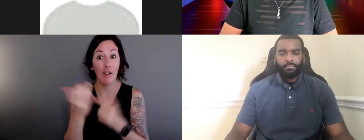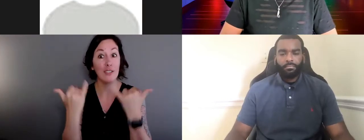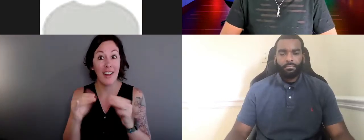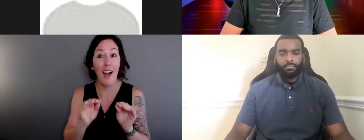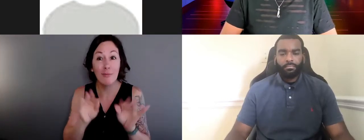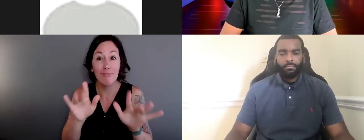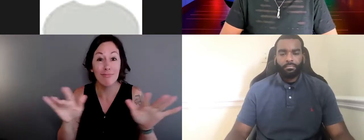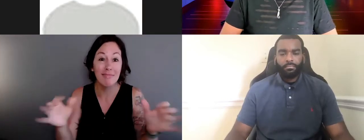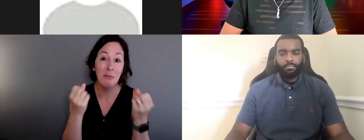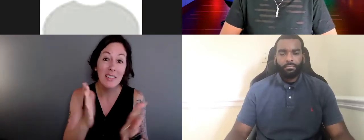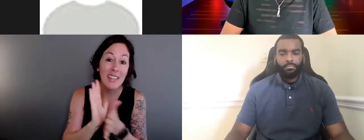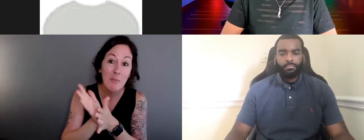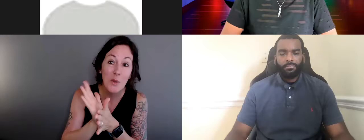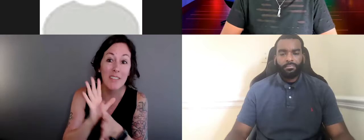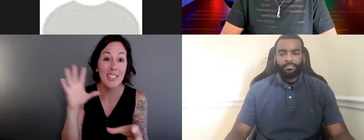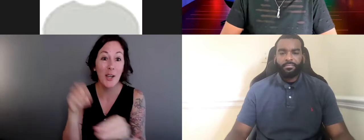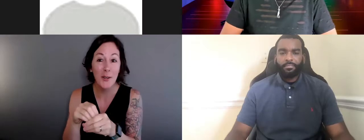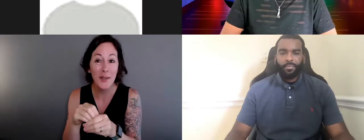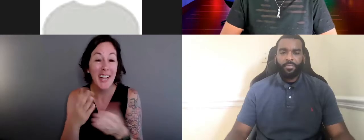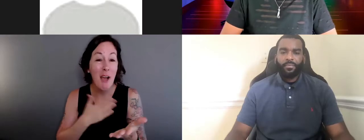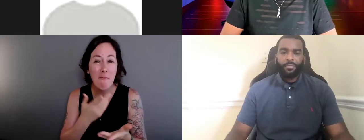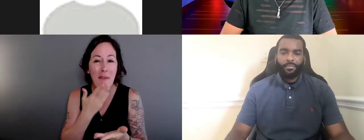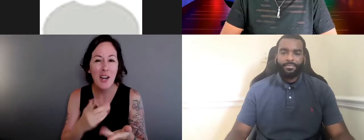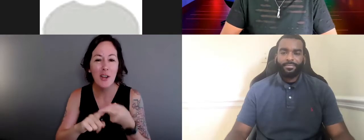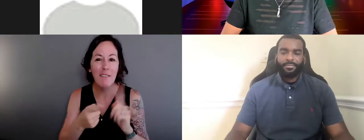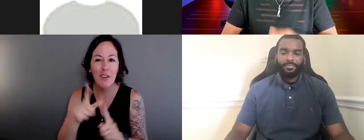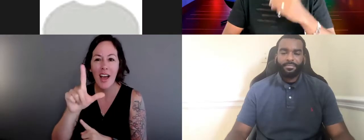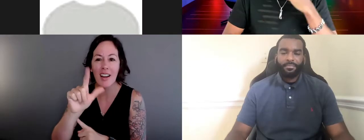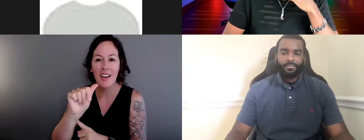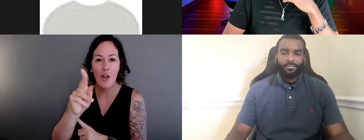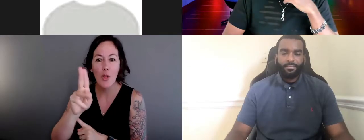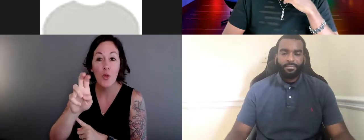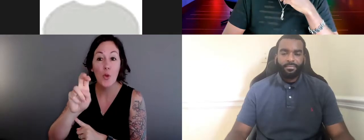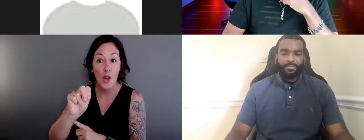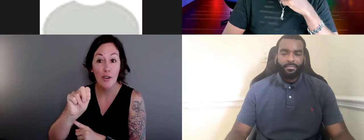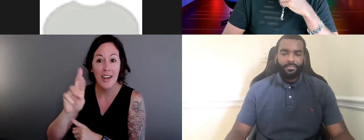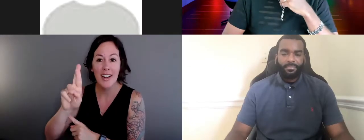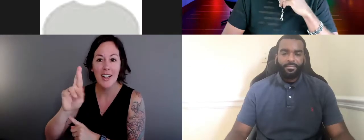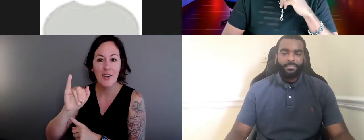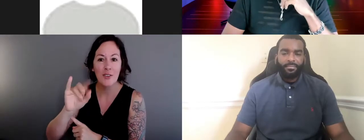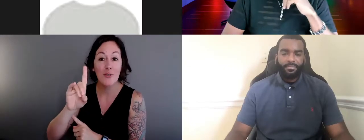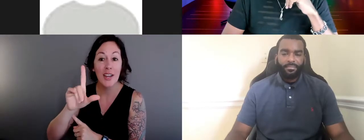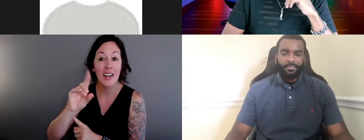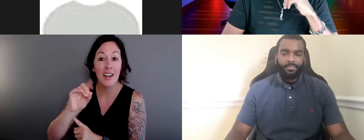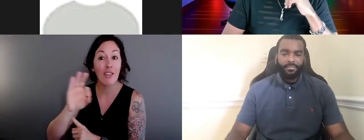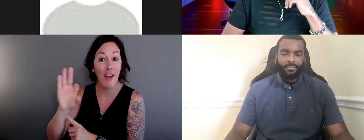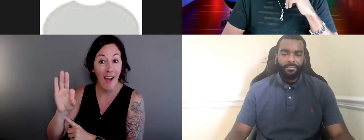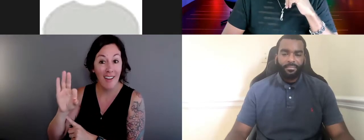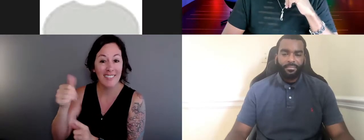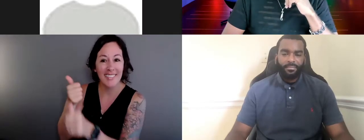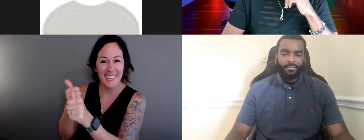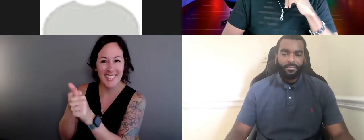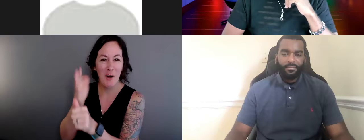say ASL. It's becoming more and more popular. There are videos. I have one good friend,